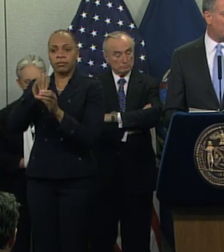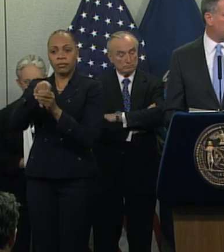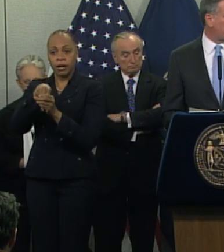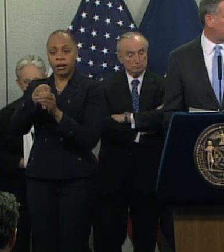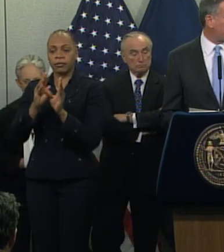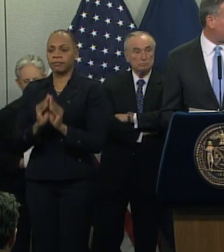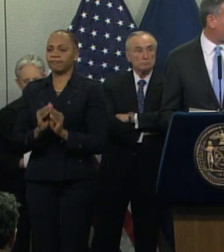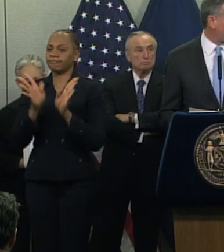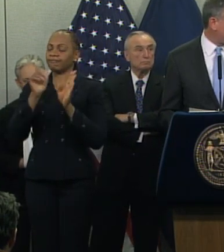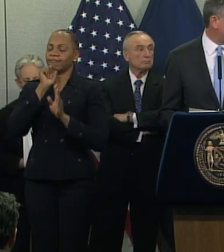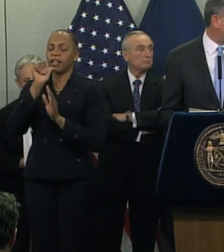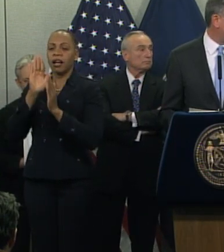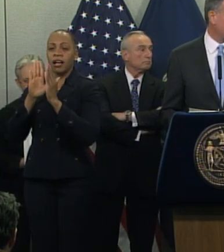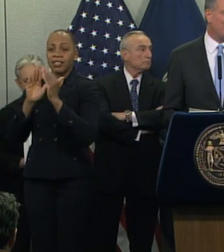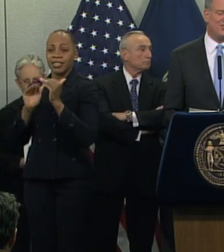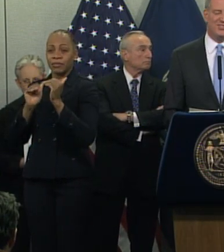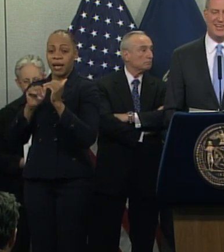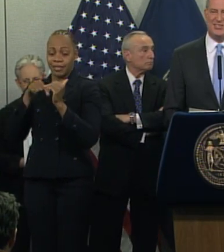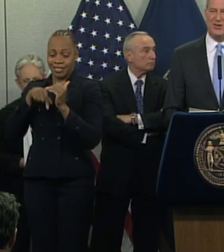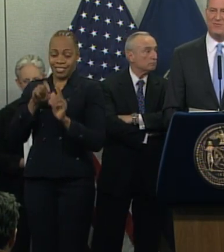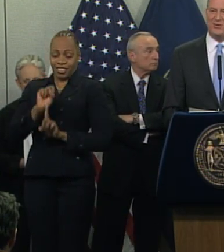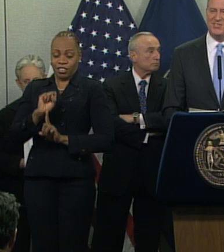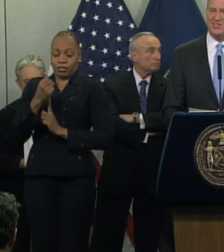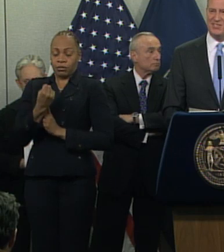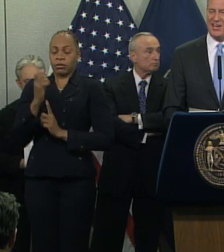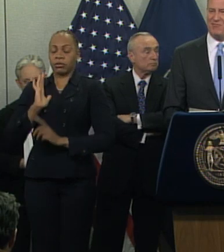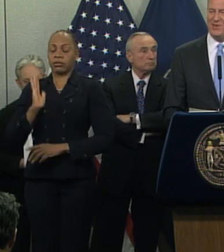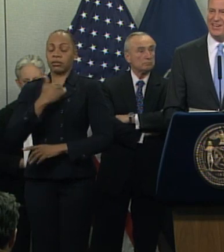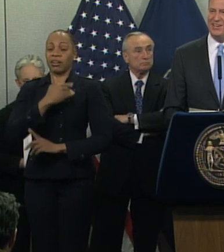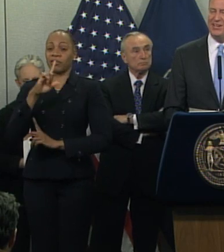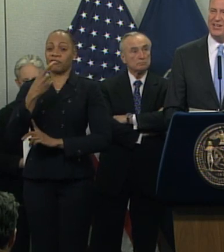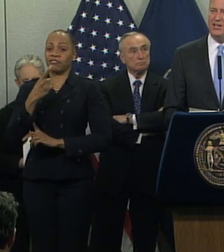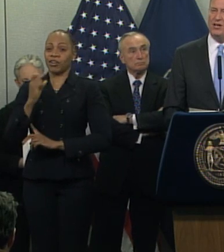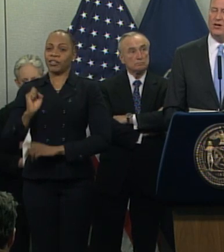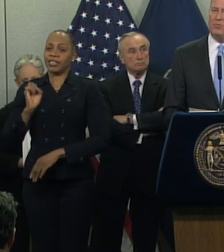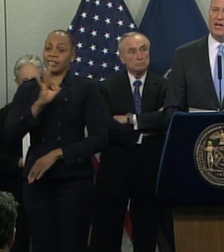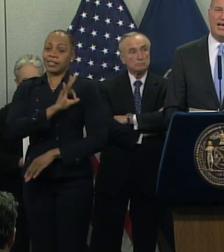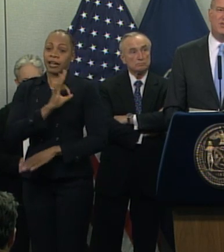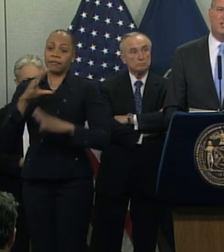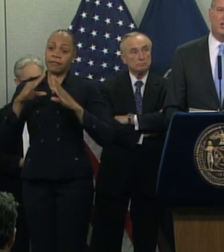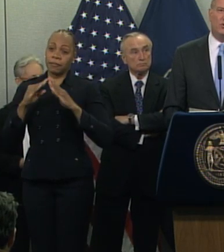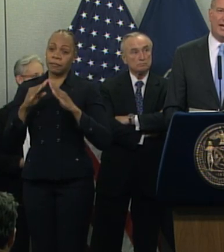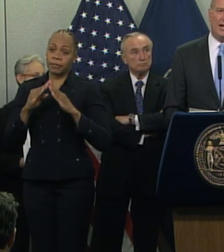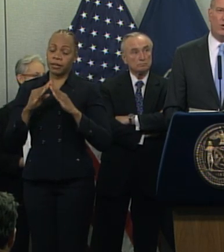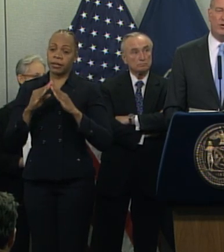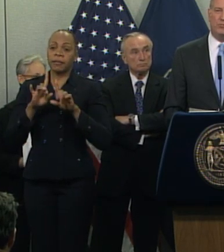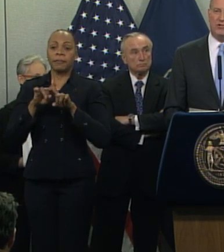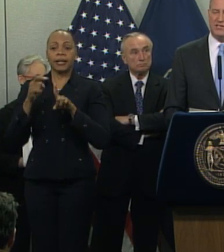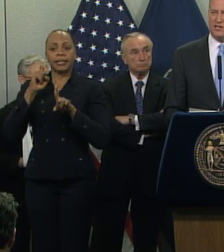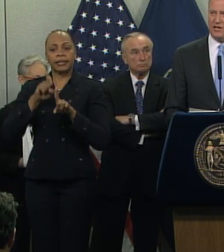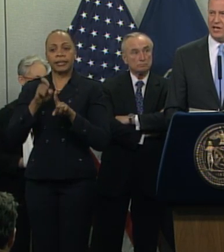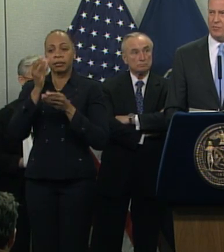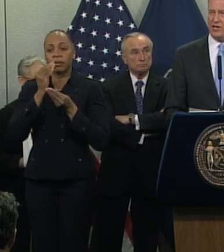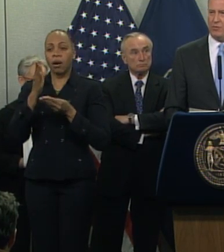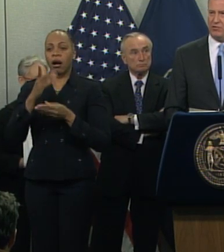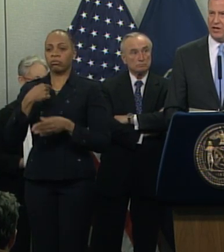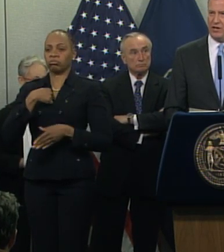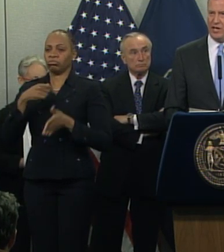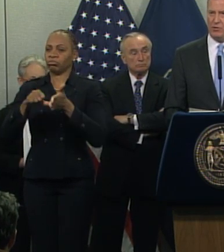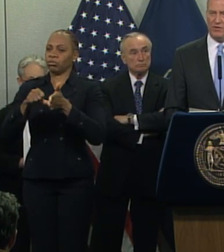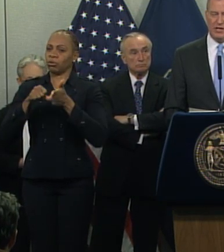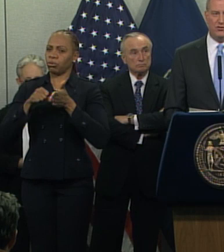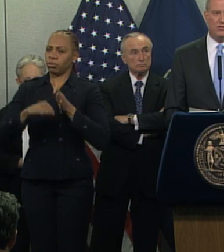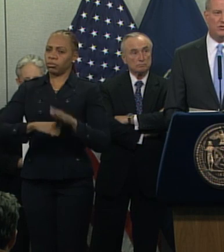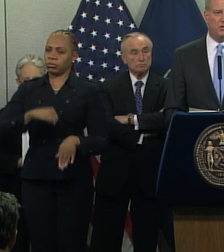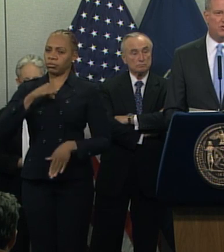obviously did not expect to have this situation as our first staff meeting, but I have to tell you how impressed I am and how proud